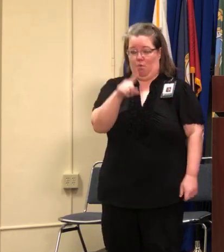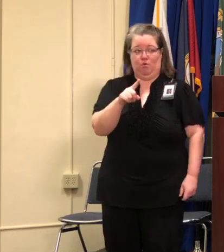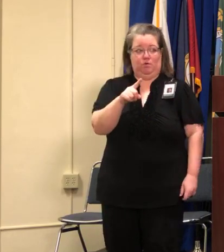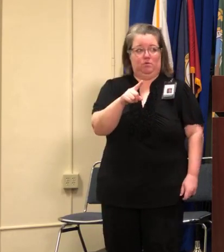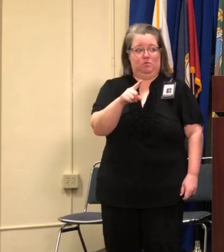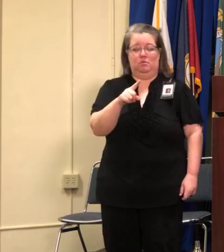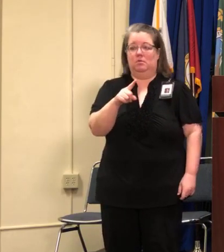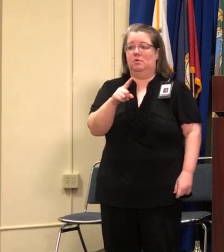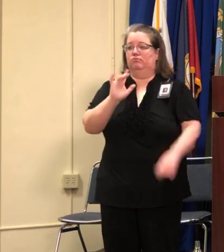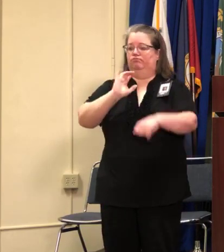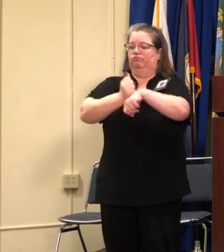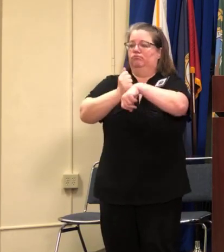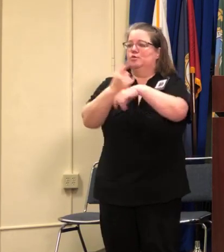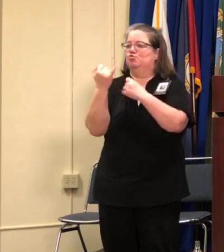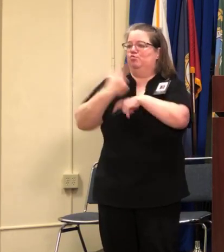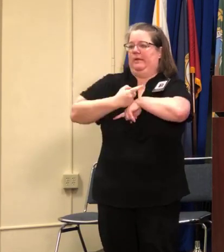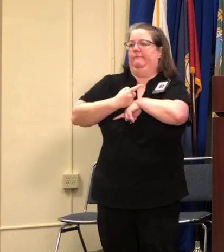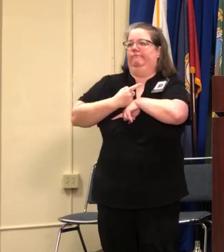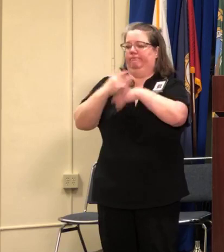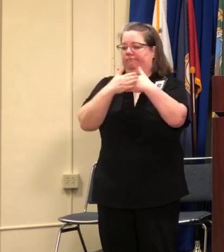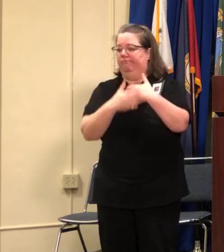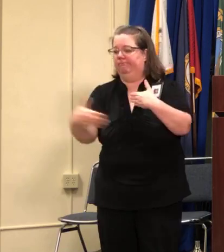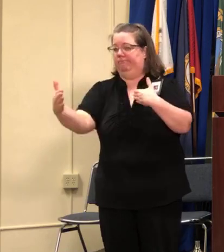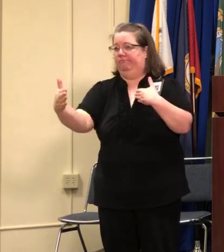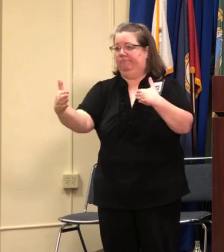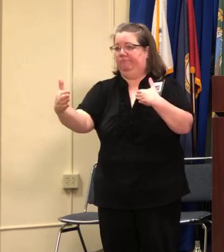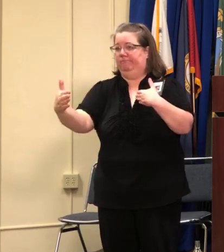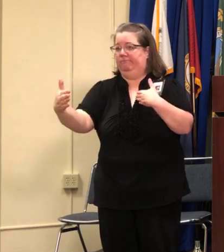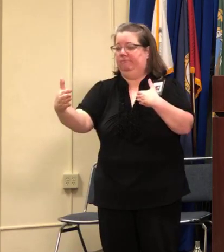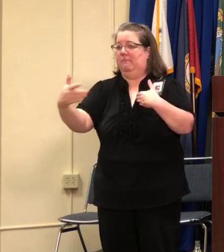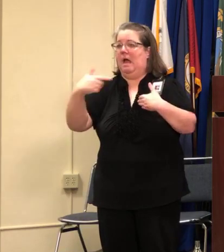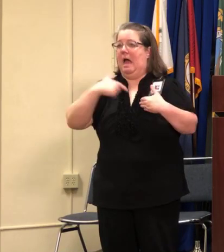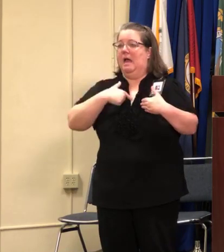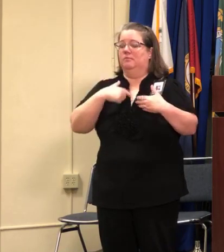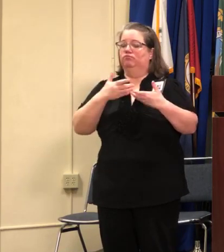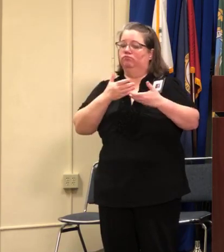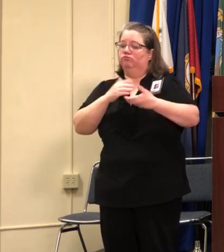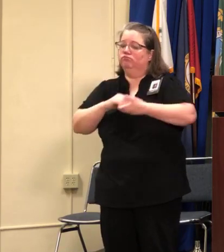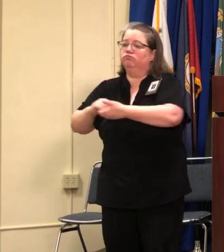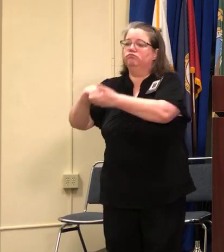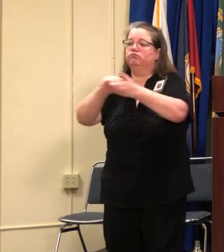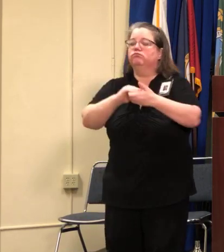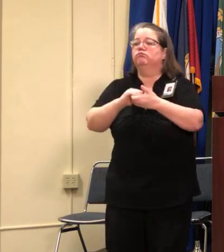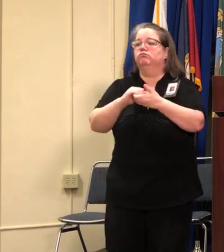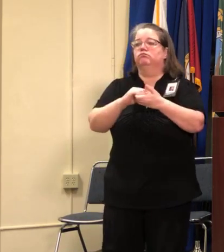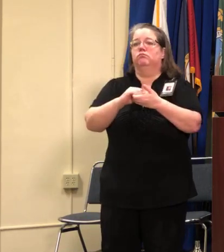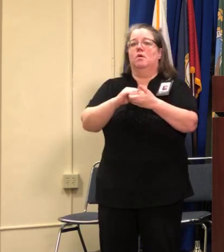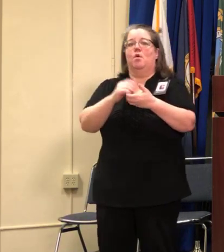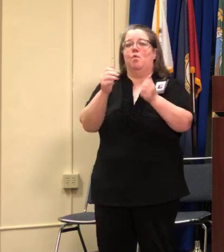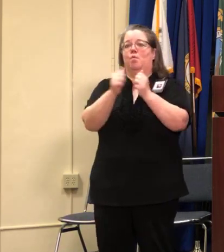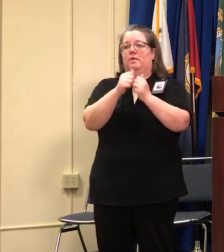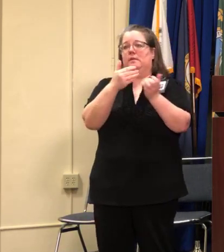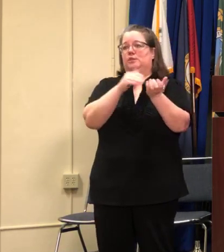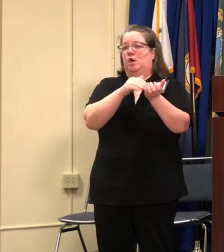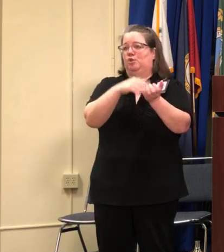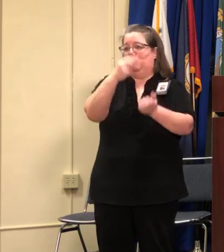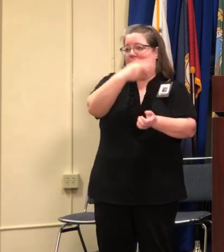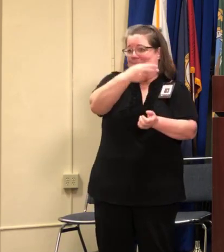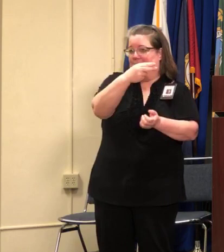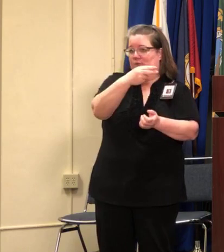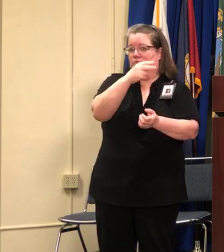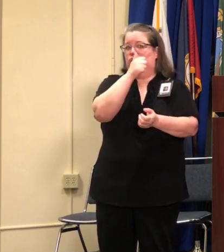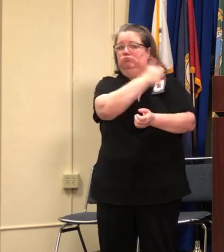And effective today, I am in collaboration with Dr. Househalter, the